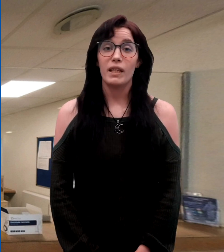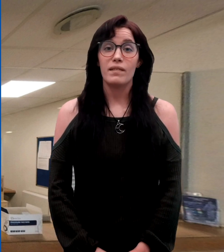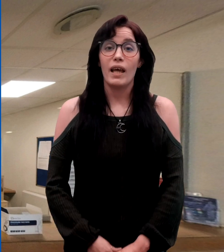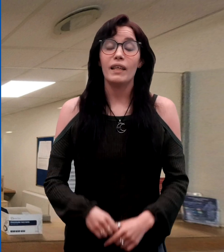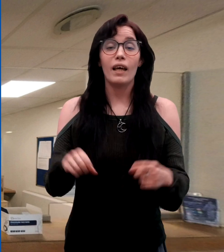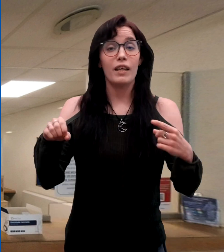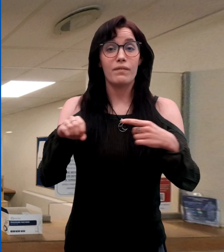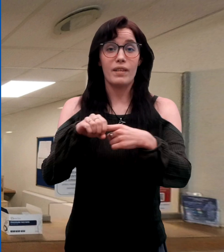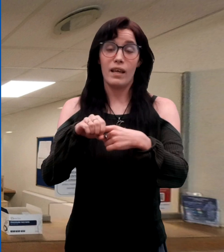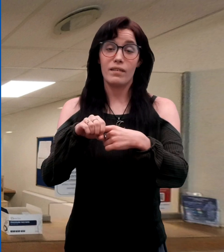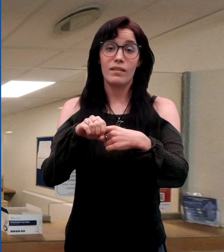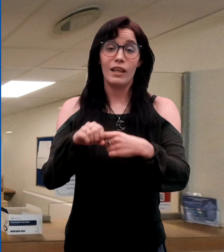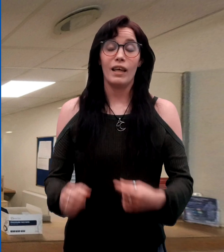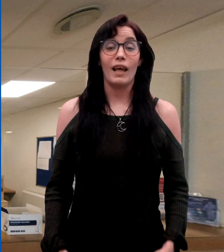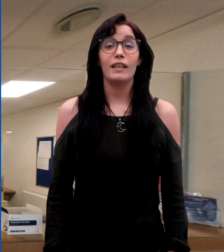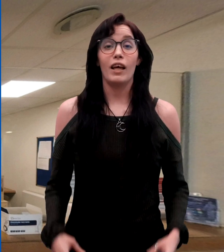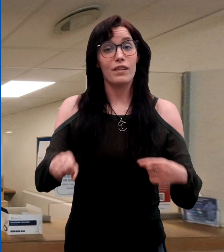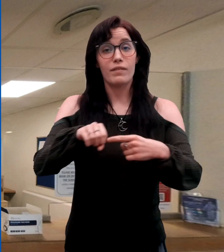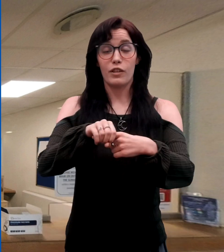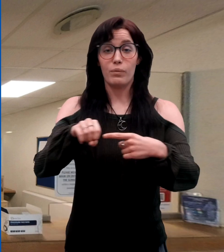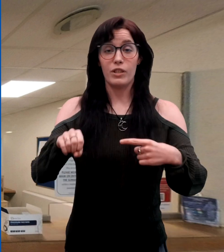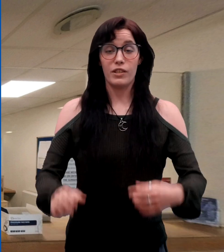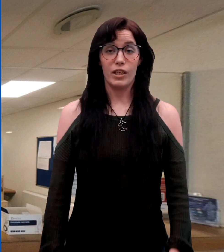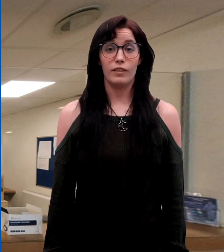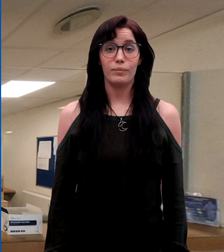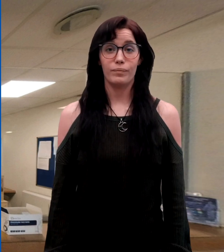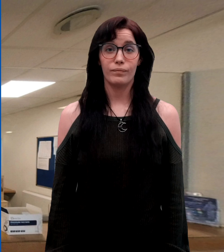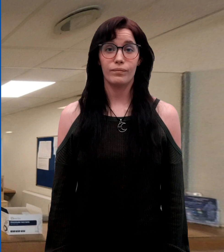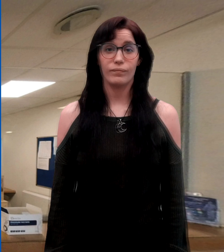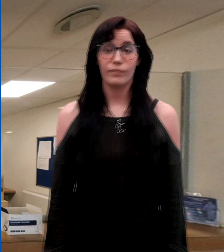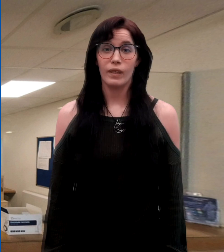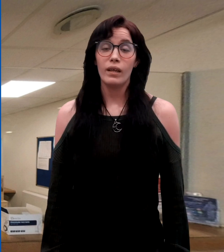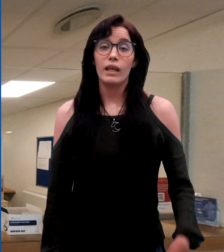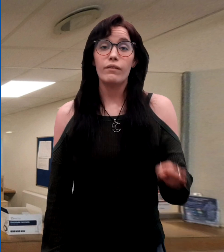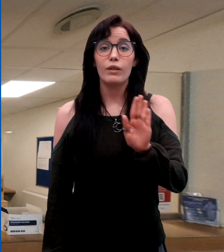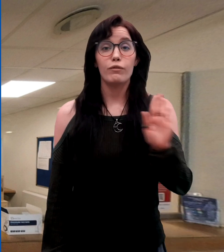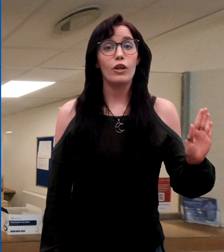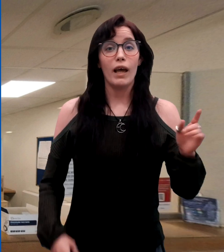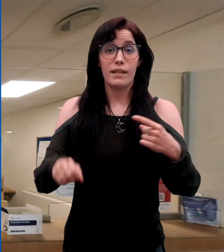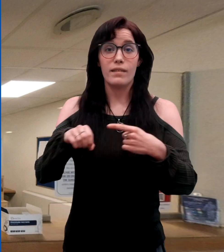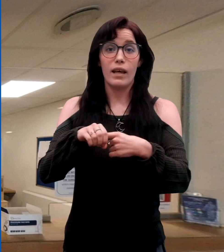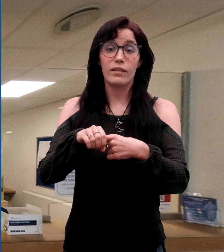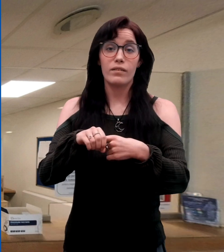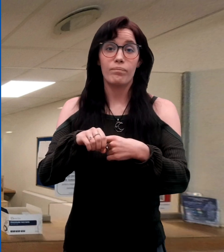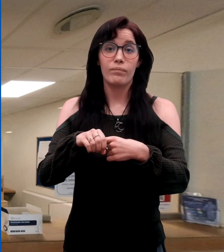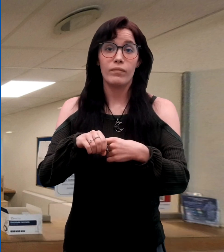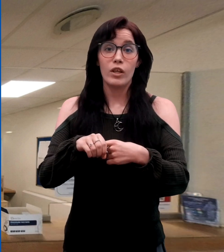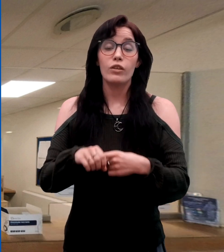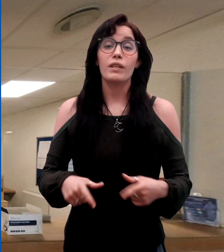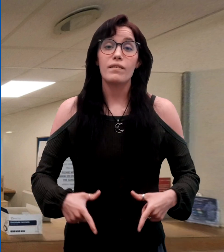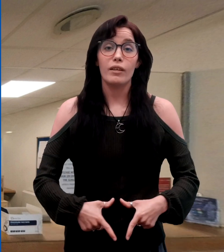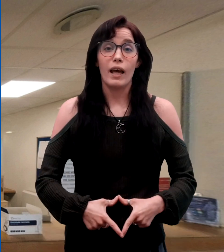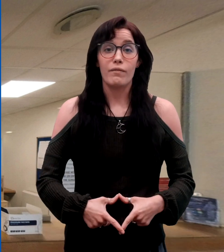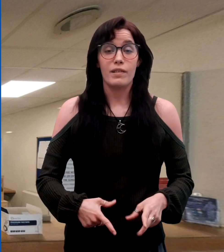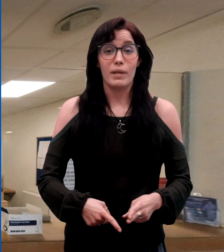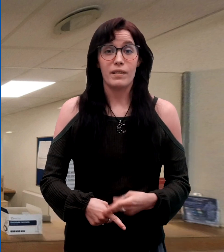This means any kind of sex and any kind of sexual touching. If you have not had sex, you